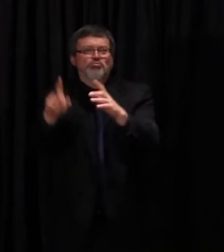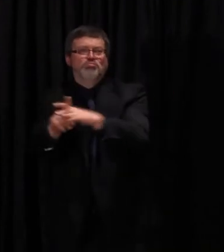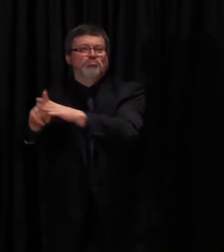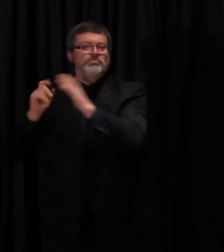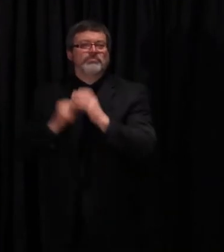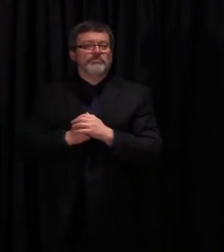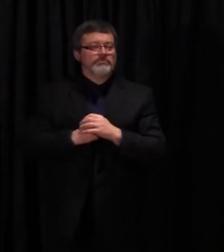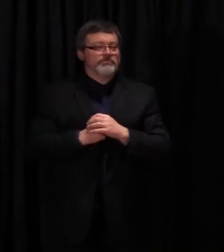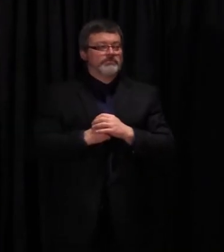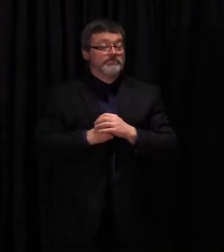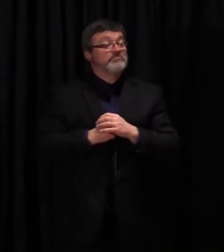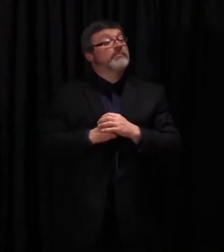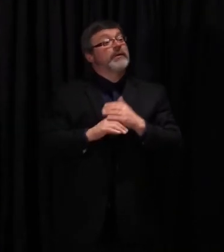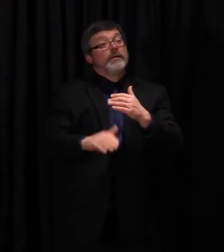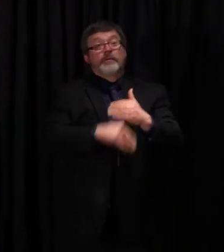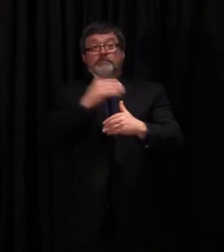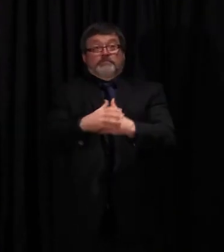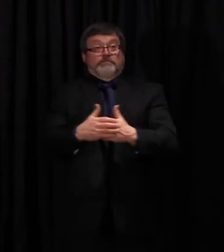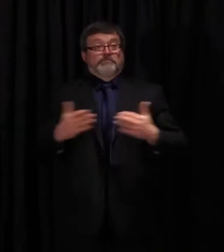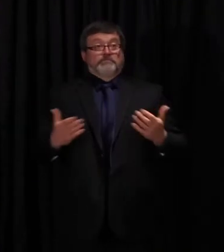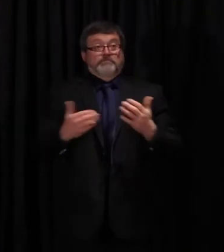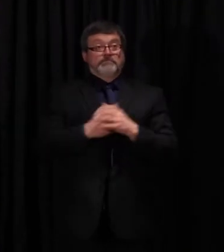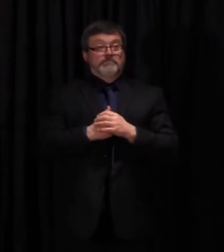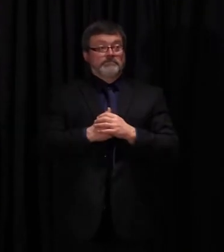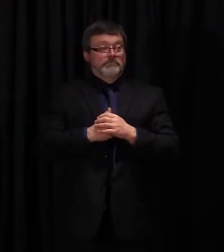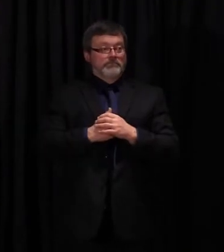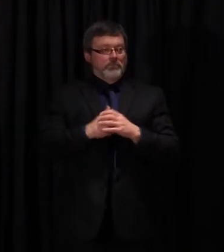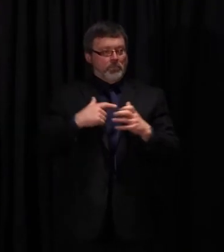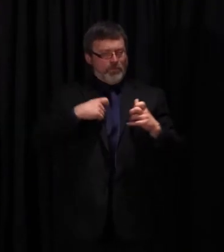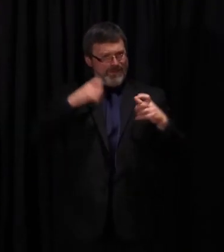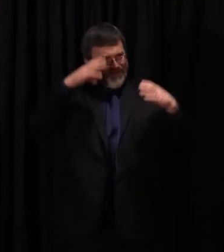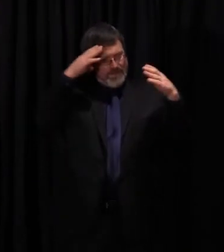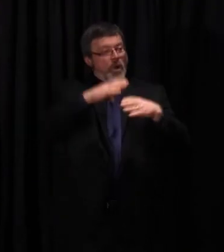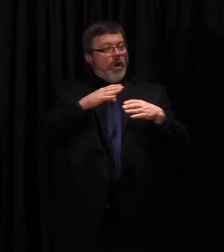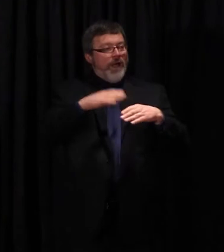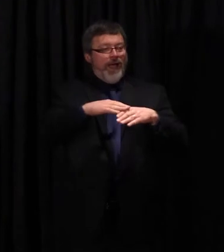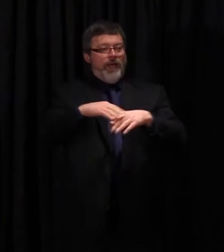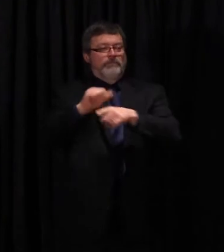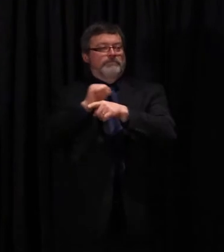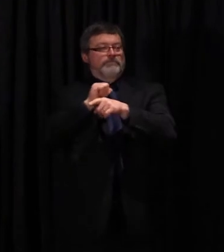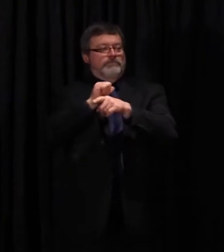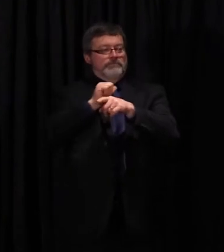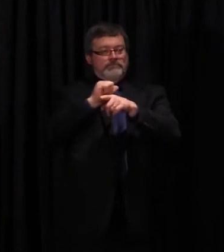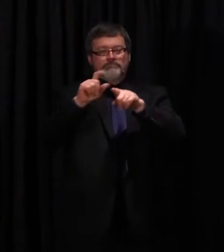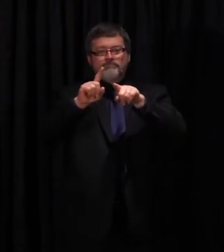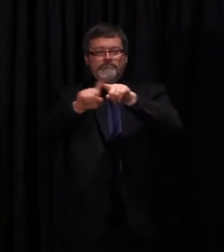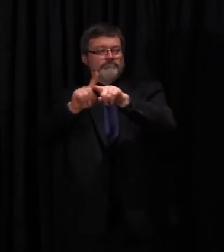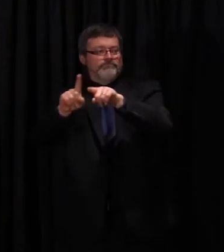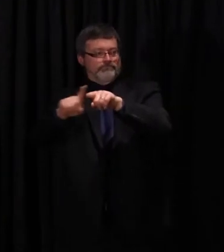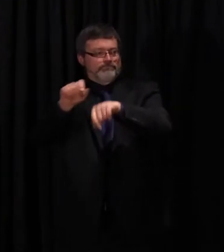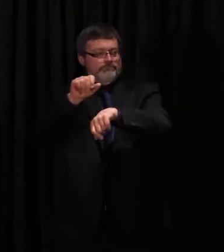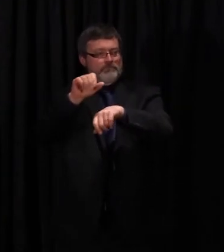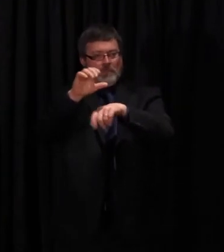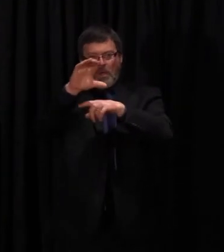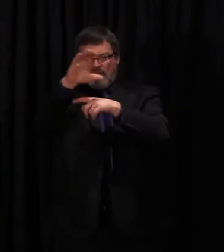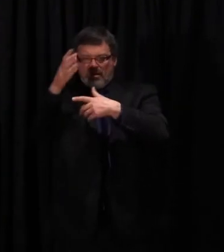Next, let's put a greater focus on trades training. And here's why.